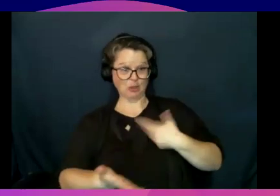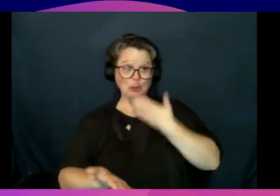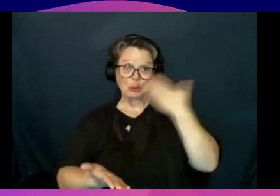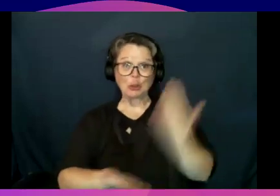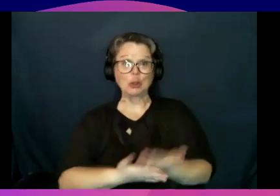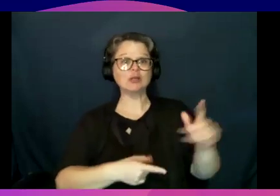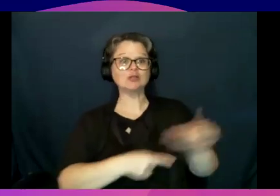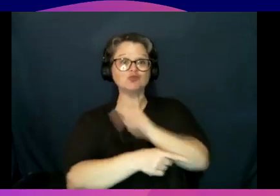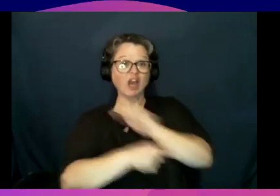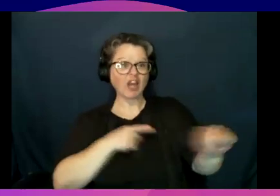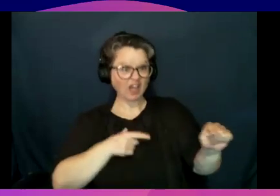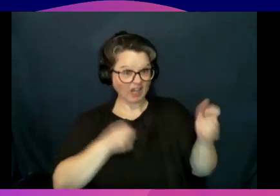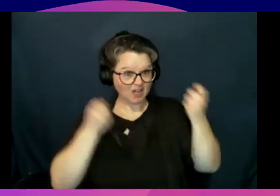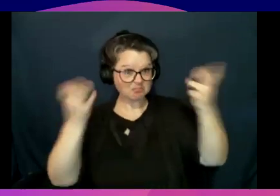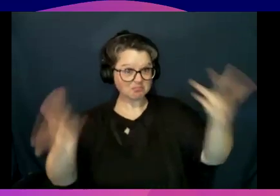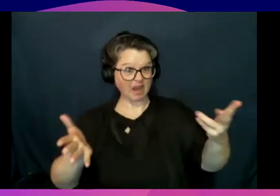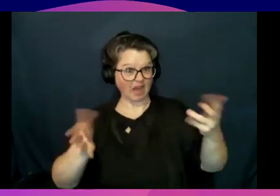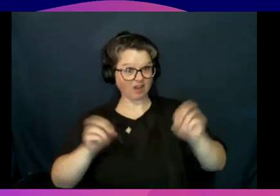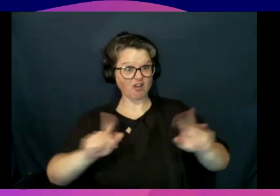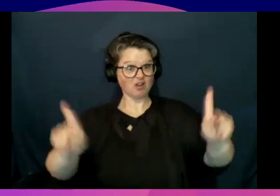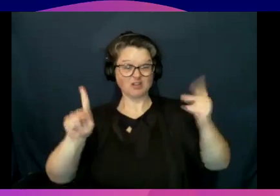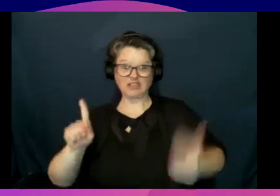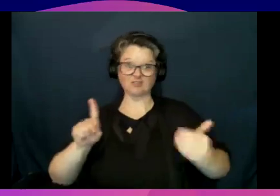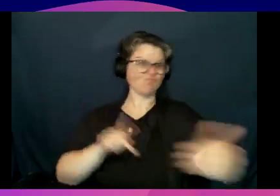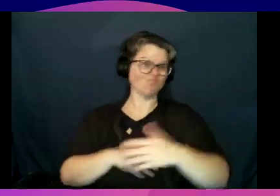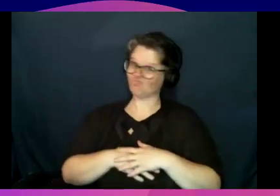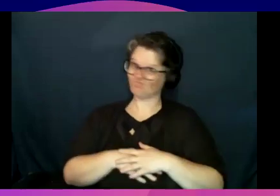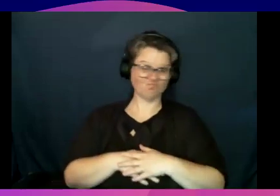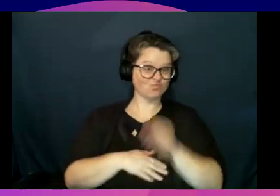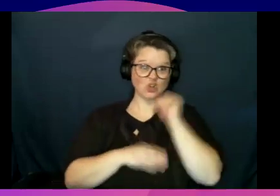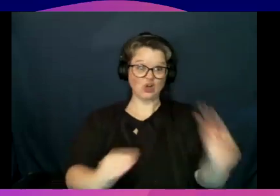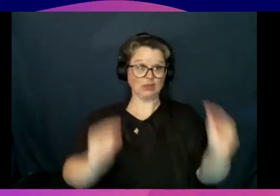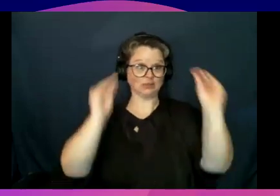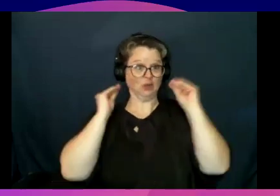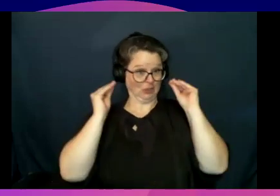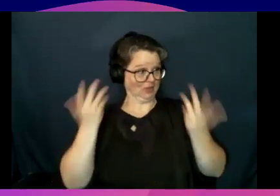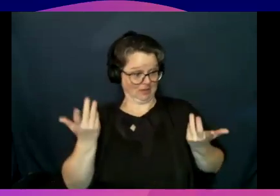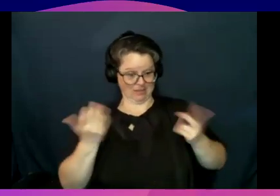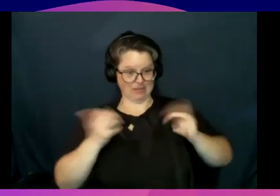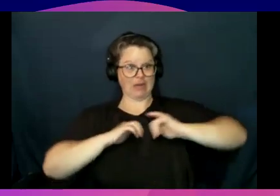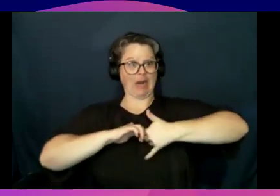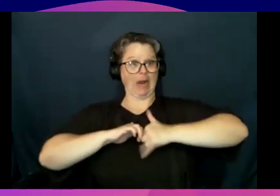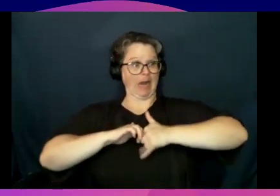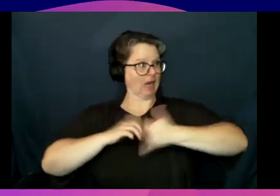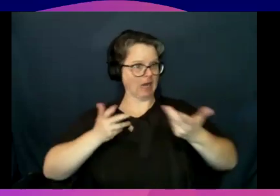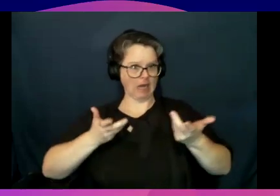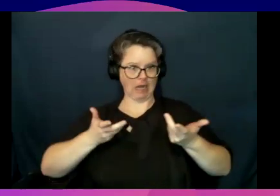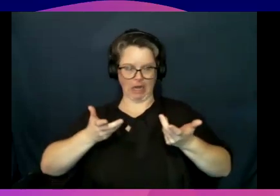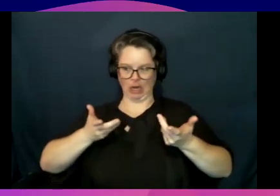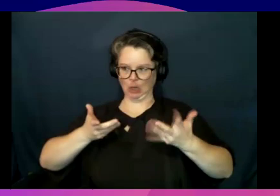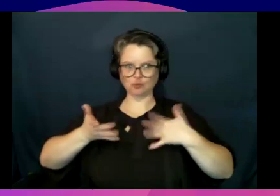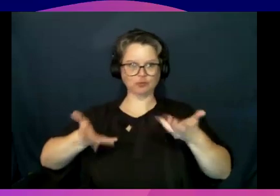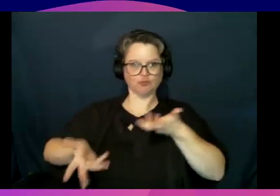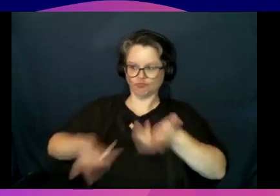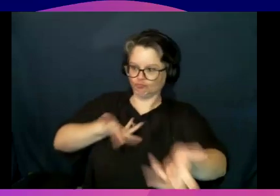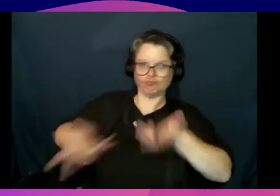that many of us are not taught. We like Samantha said, we kind of on the job learning, and not